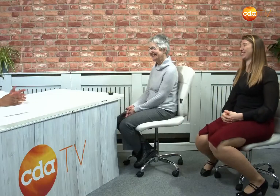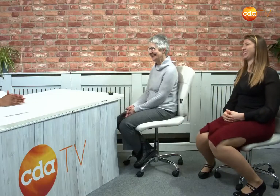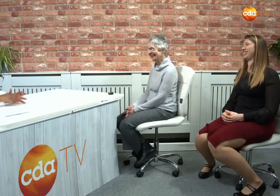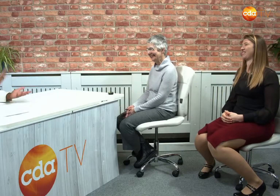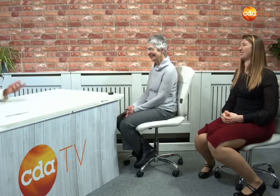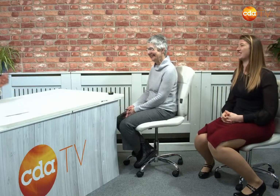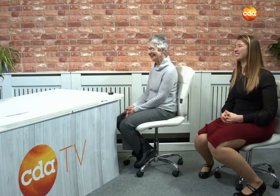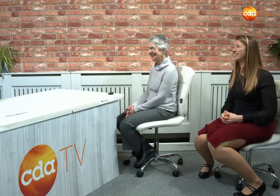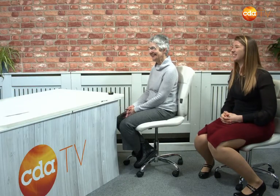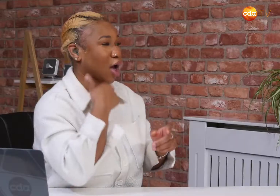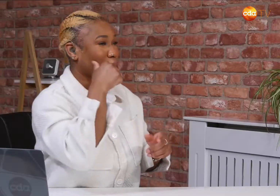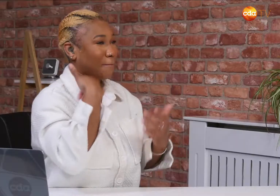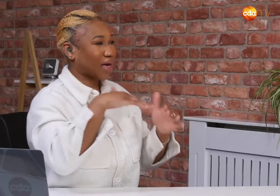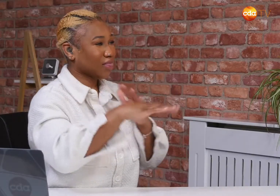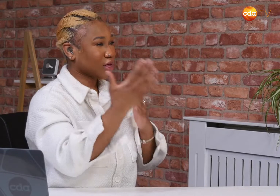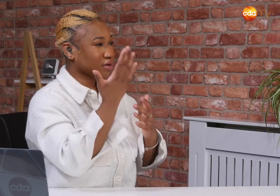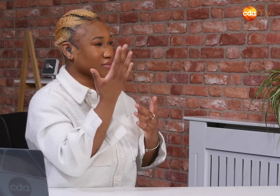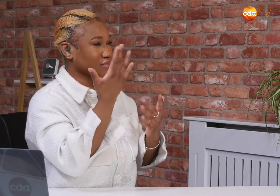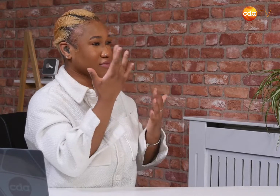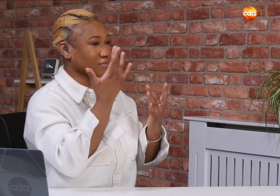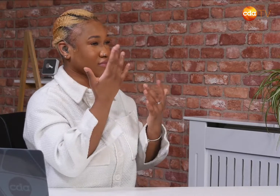Yeah, absolutely, of course.